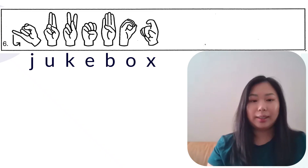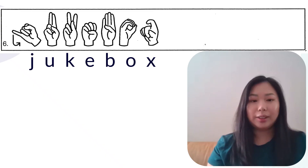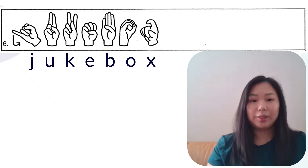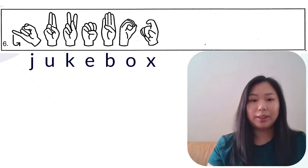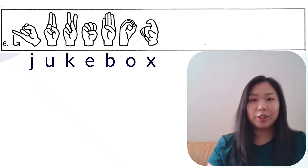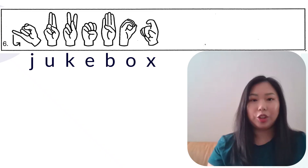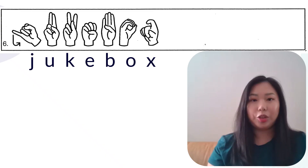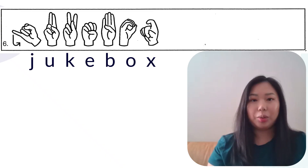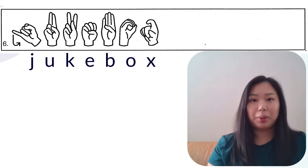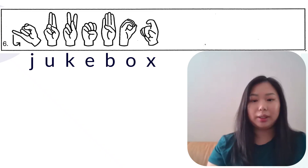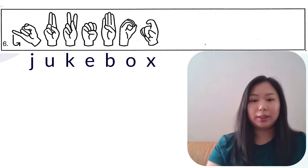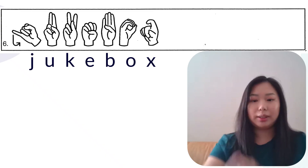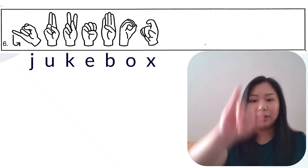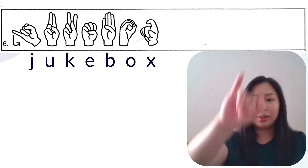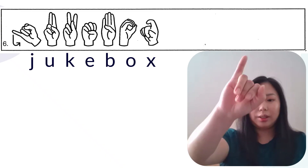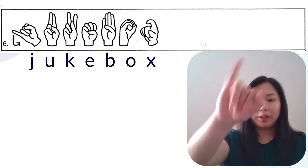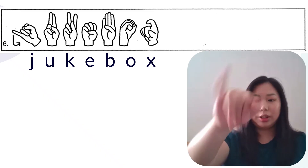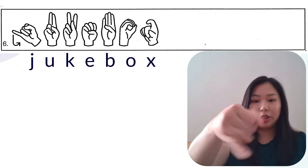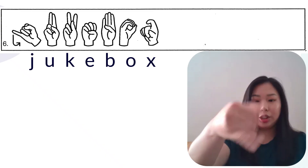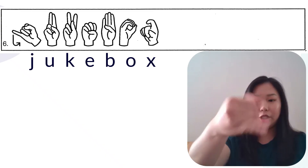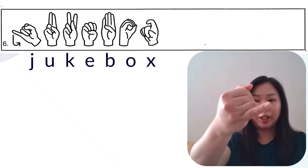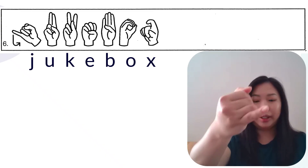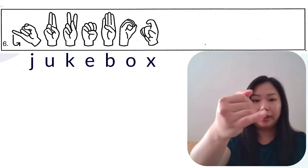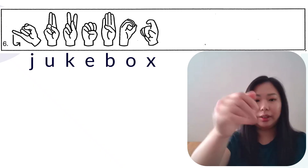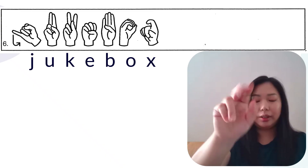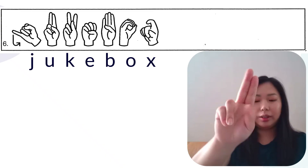The answer is jukebox.